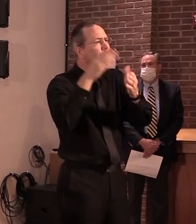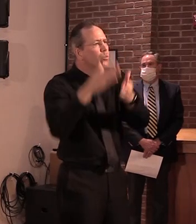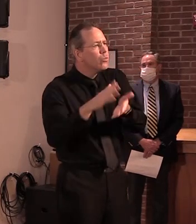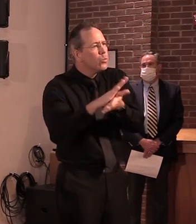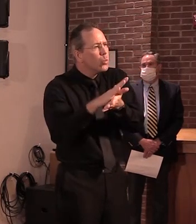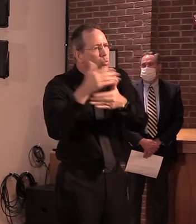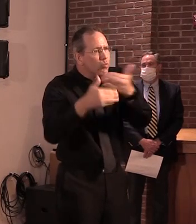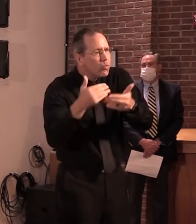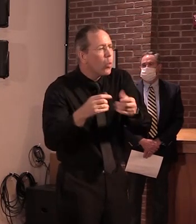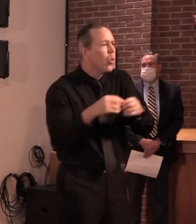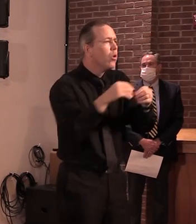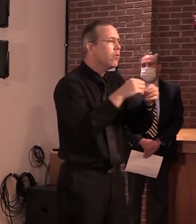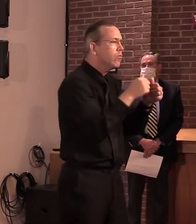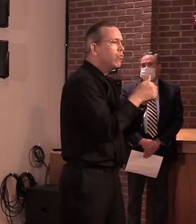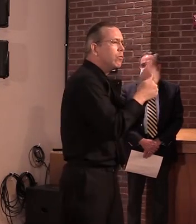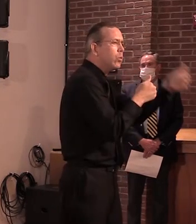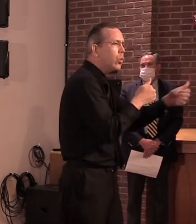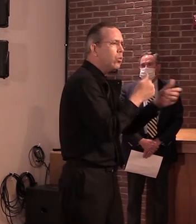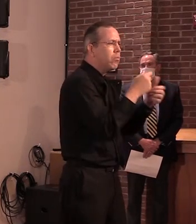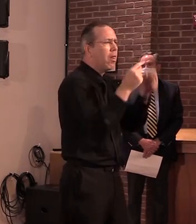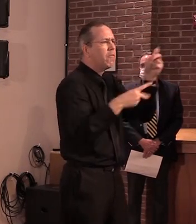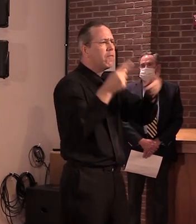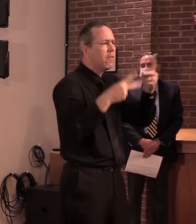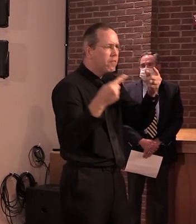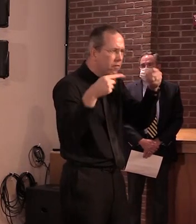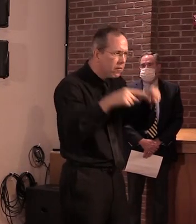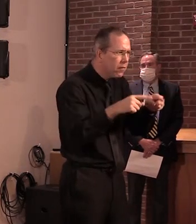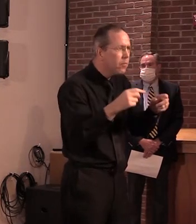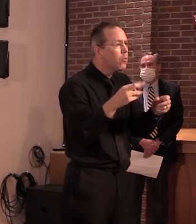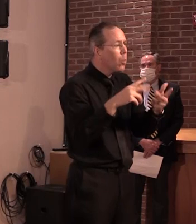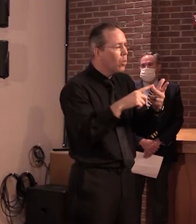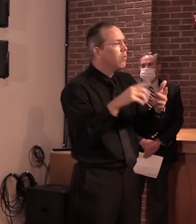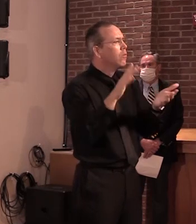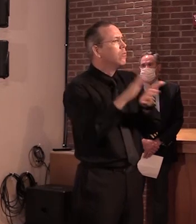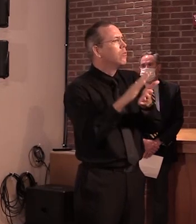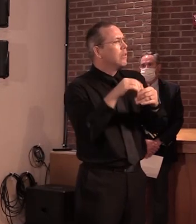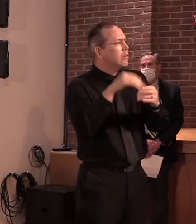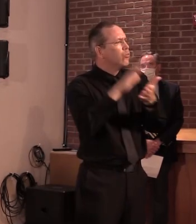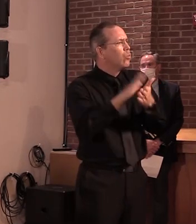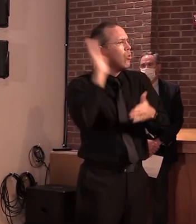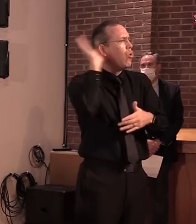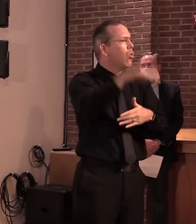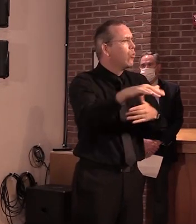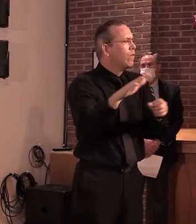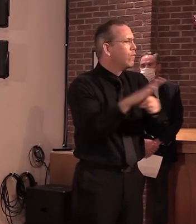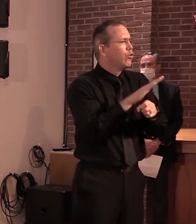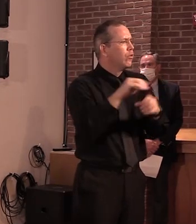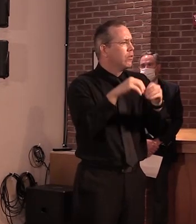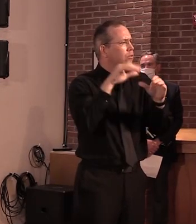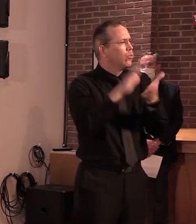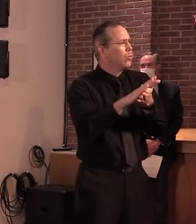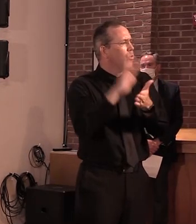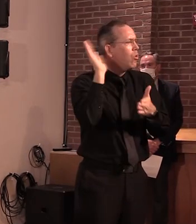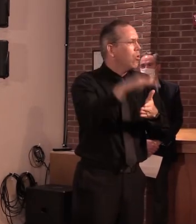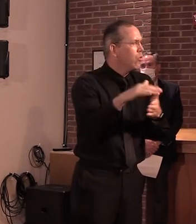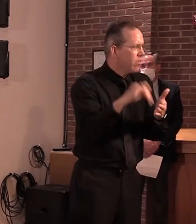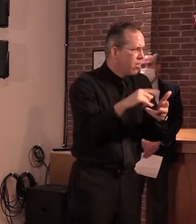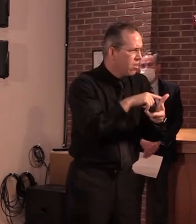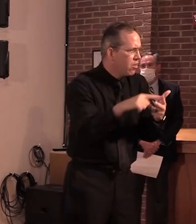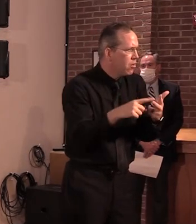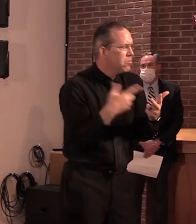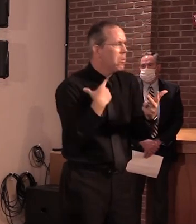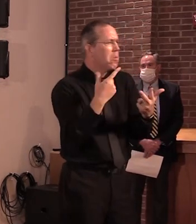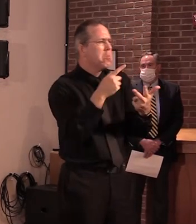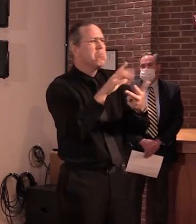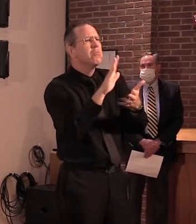in-person learning. Now, as district plans roll in, we're seeing many, but not all, starting with the